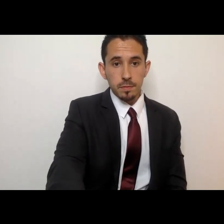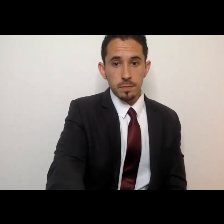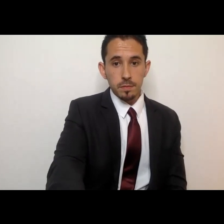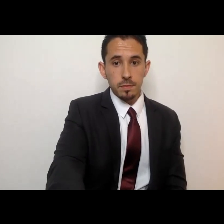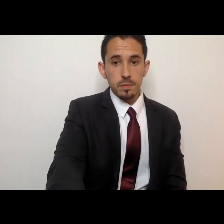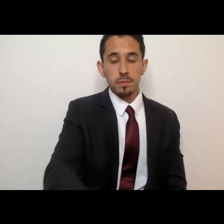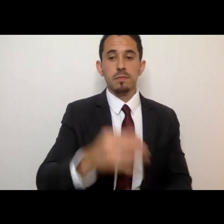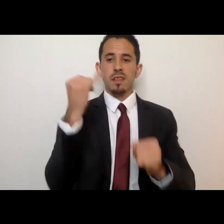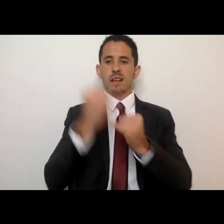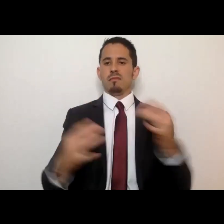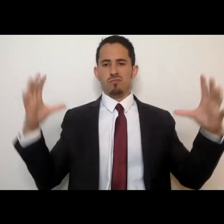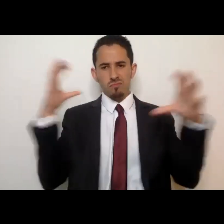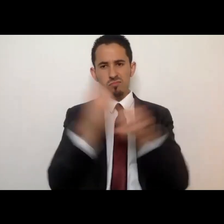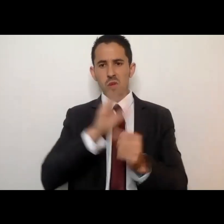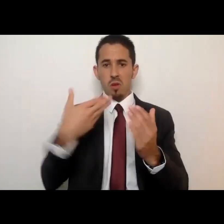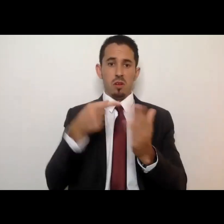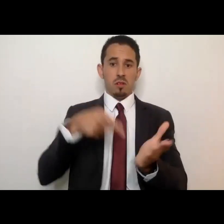overall.